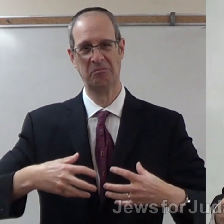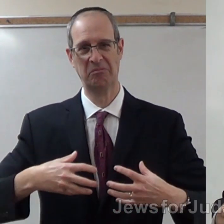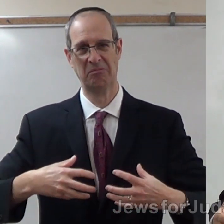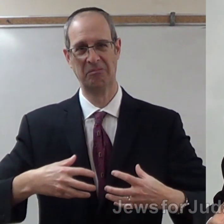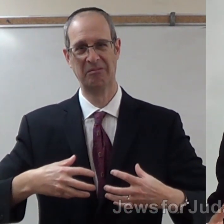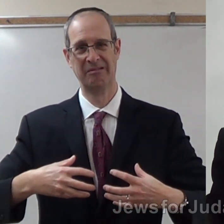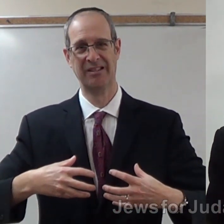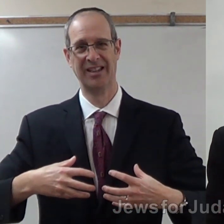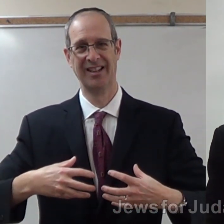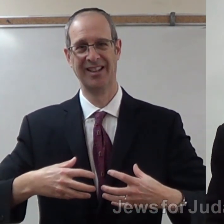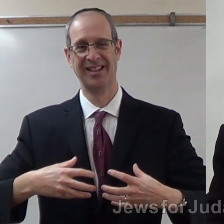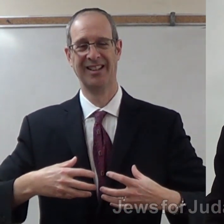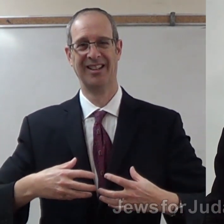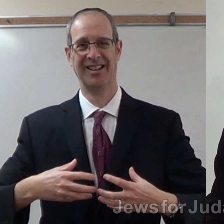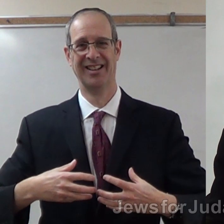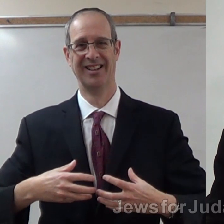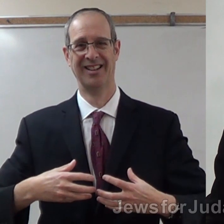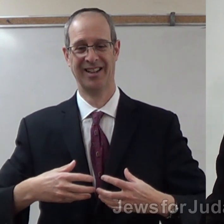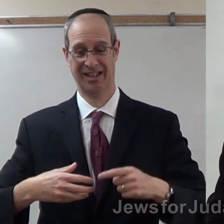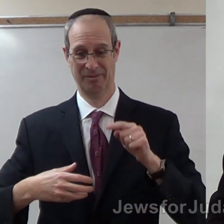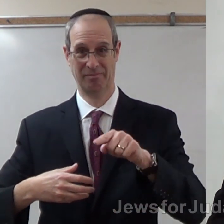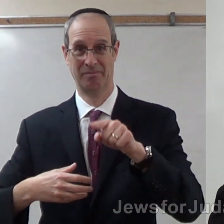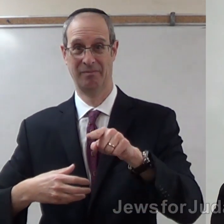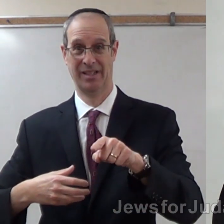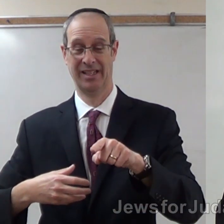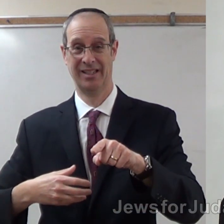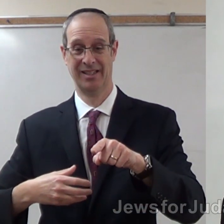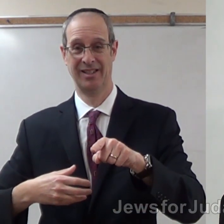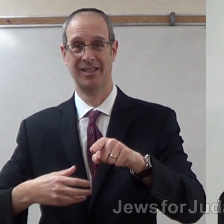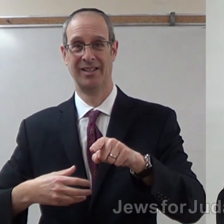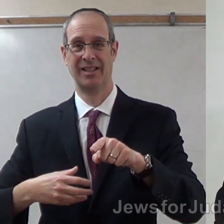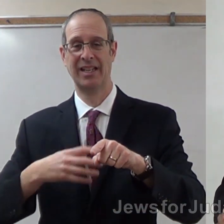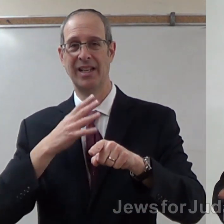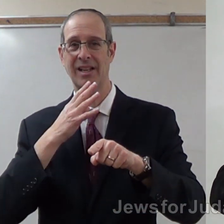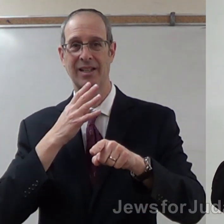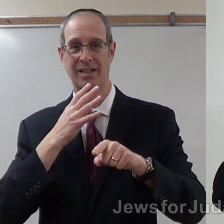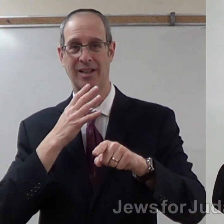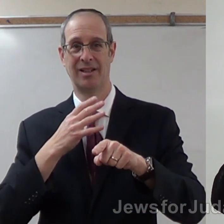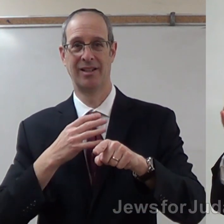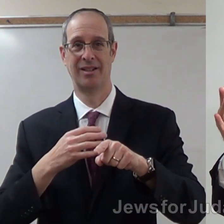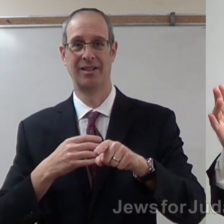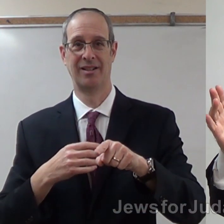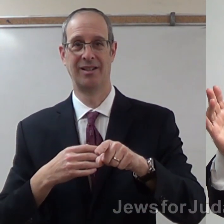And this person who has the car, he says,